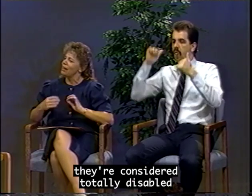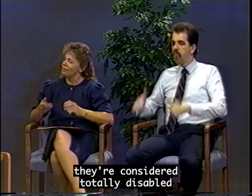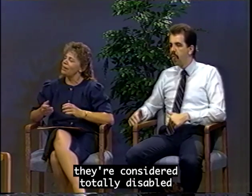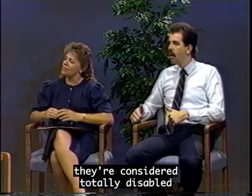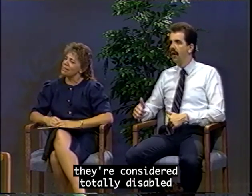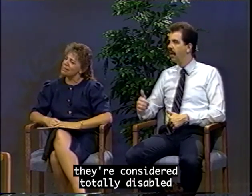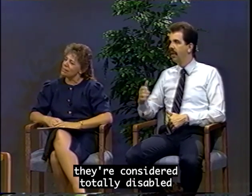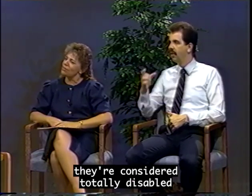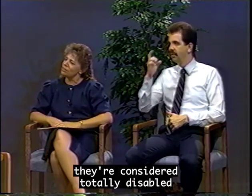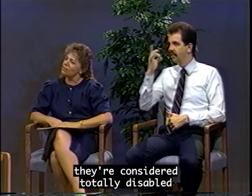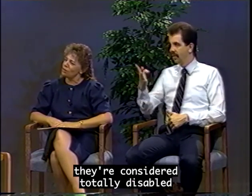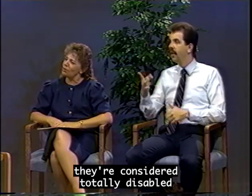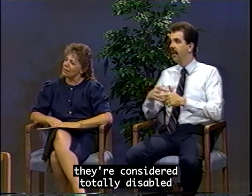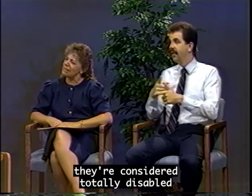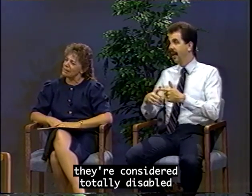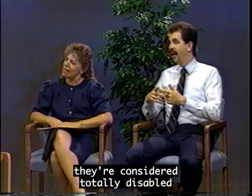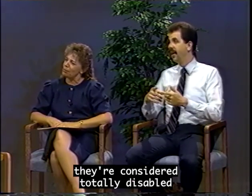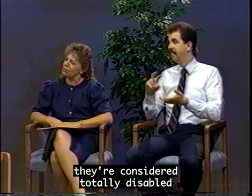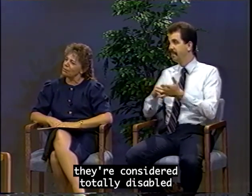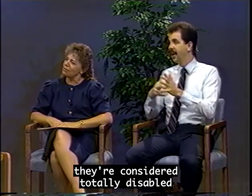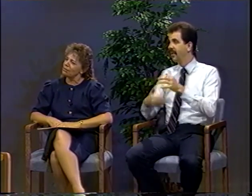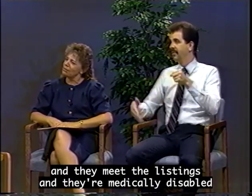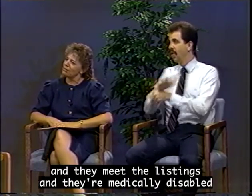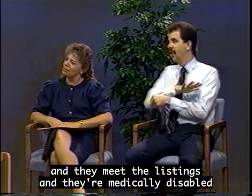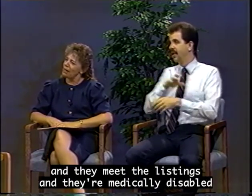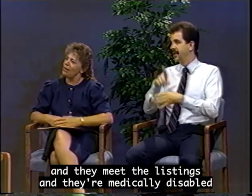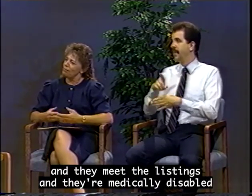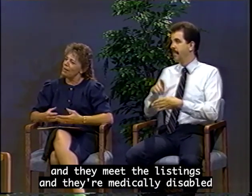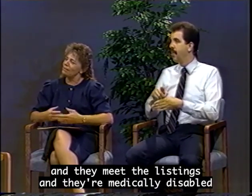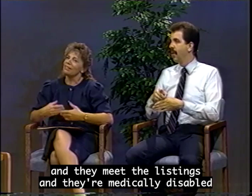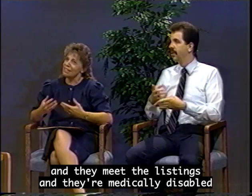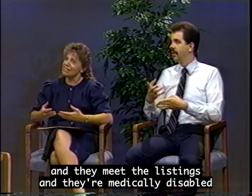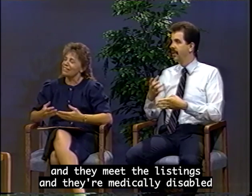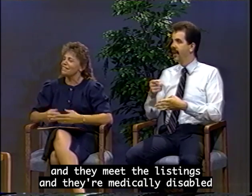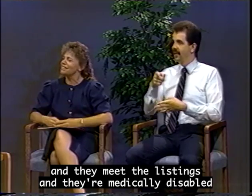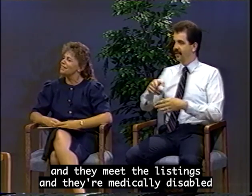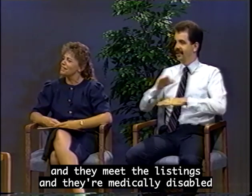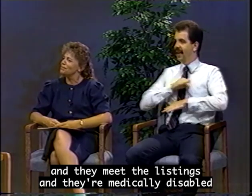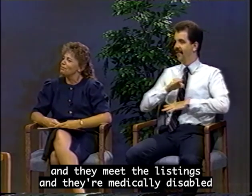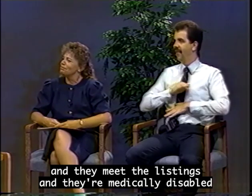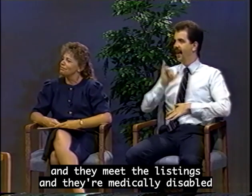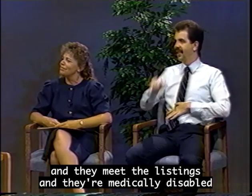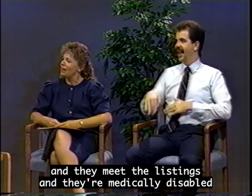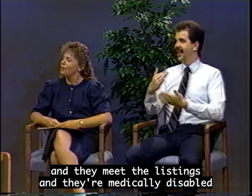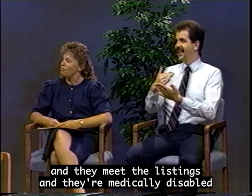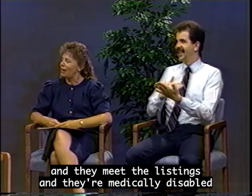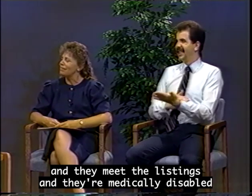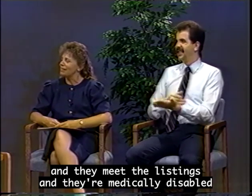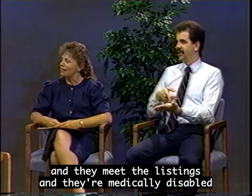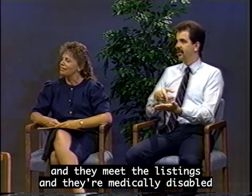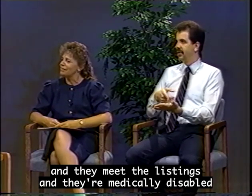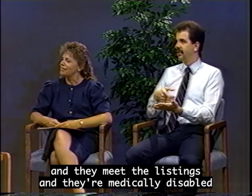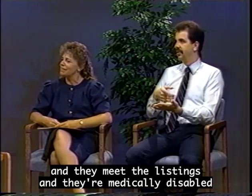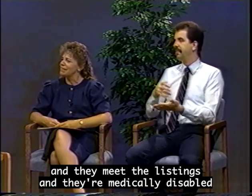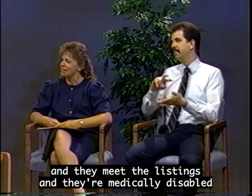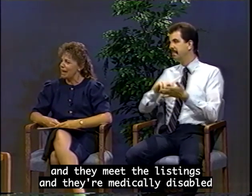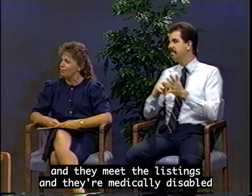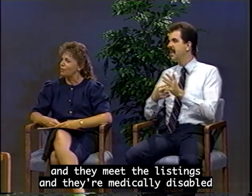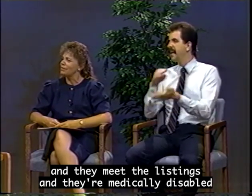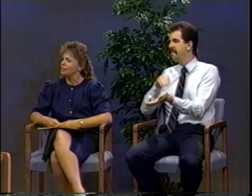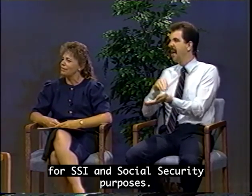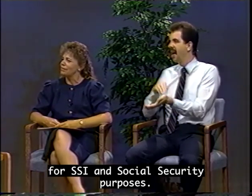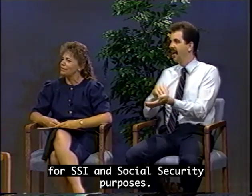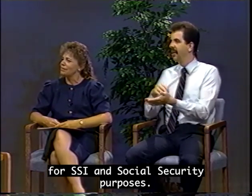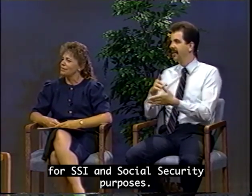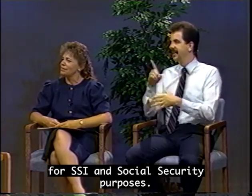decibels, they're considered totally disabled, and they meet the listings, and they're medically